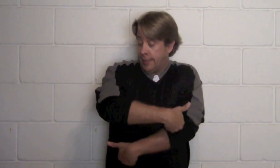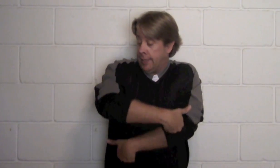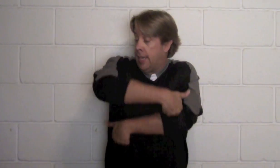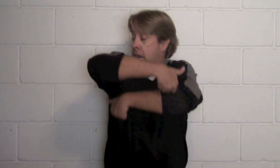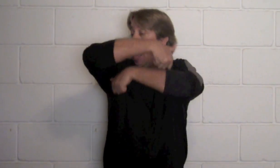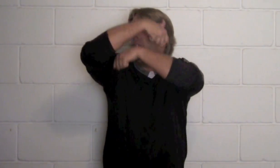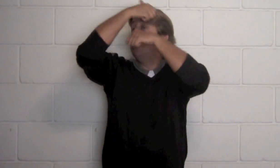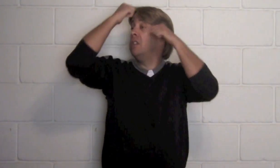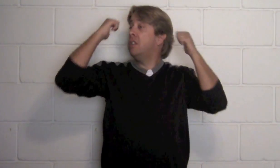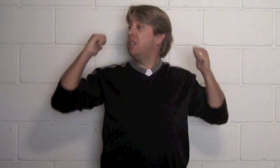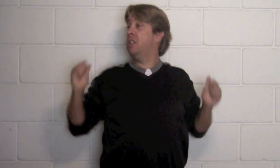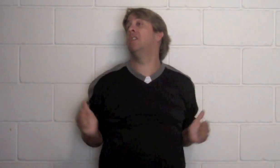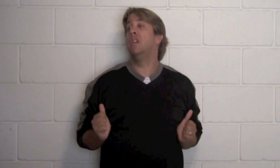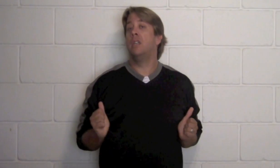She started to take off her clothes,